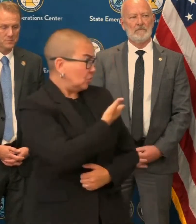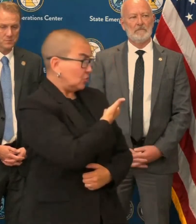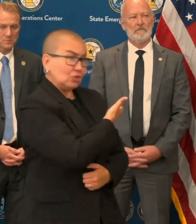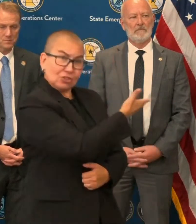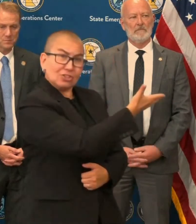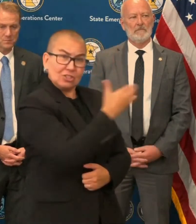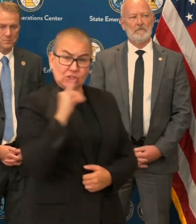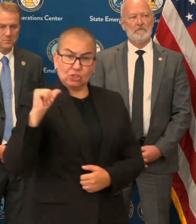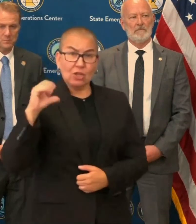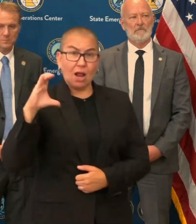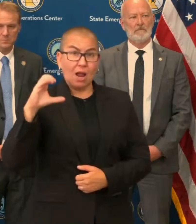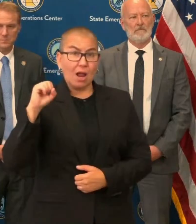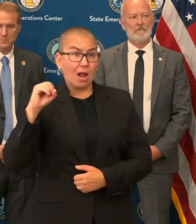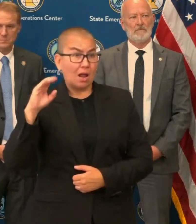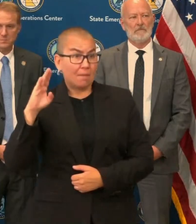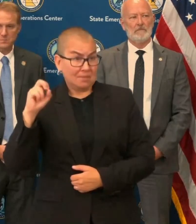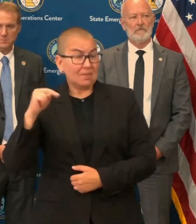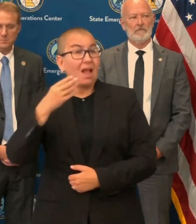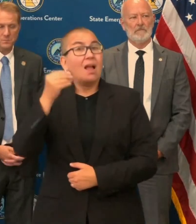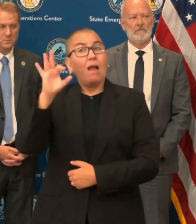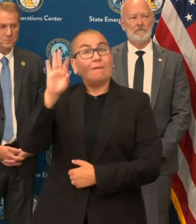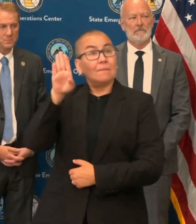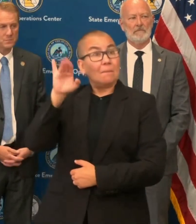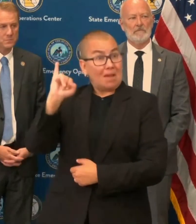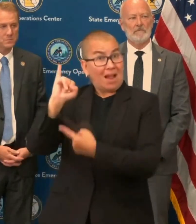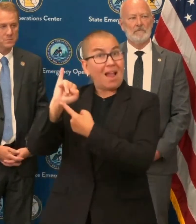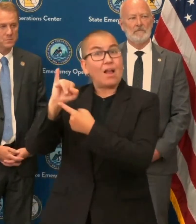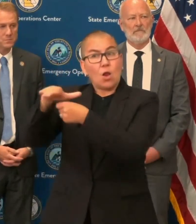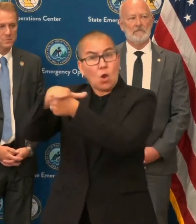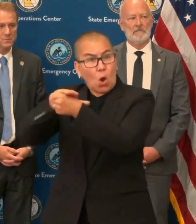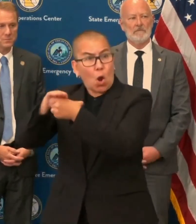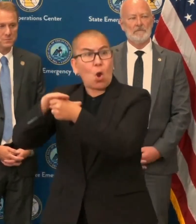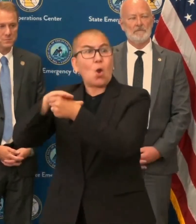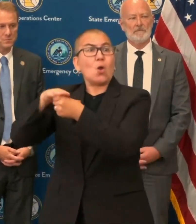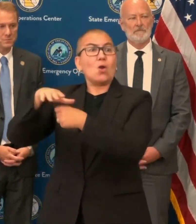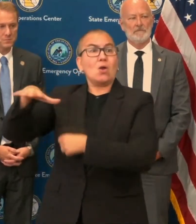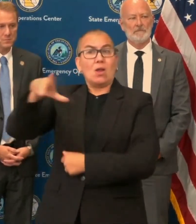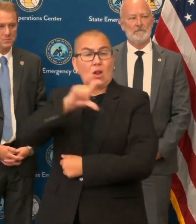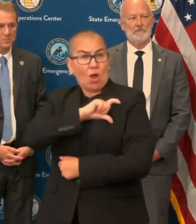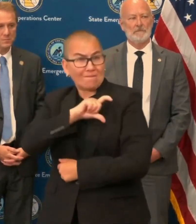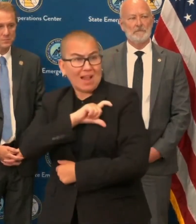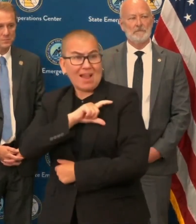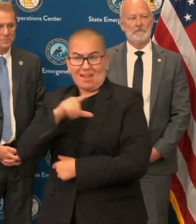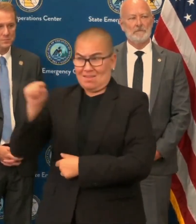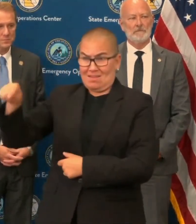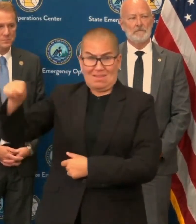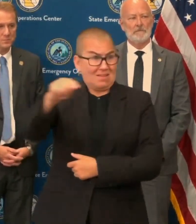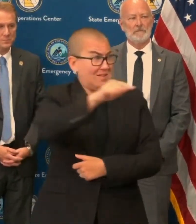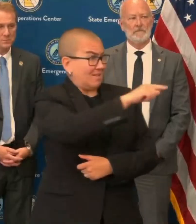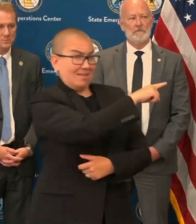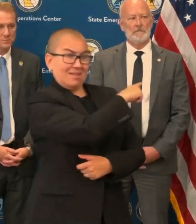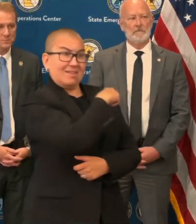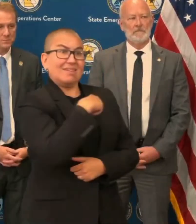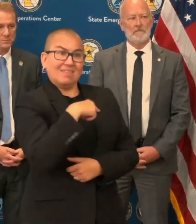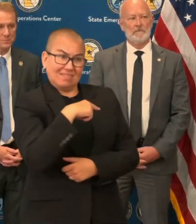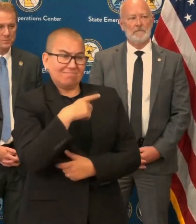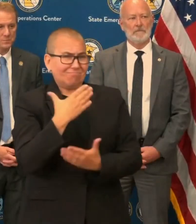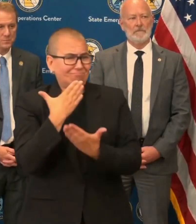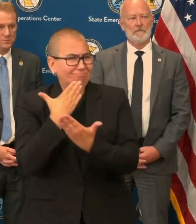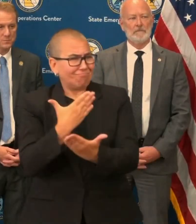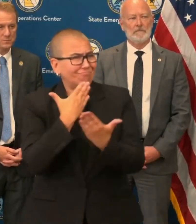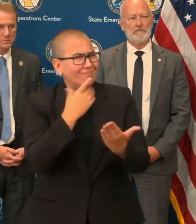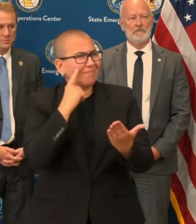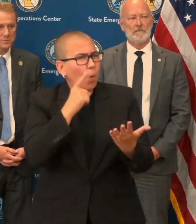local law enforcement. Even with our city of Brooklyn Park, we're seeing a ton of local law enforcement and county law enforcement just supporting our